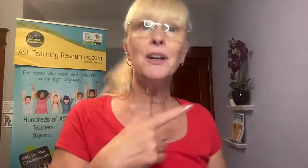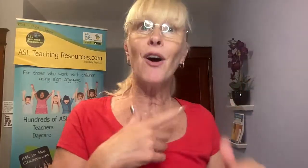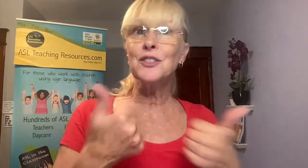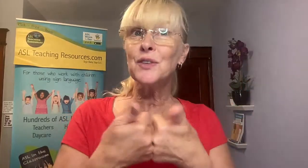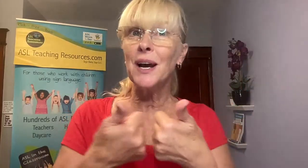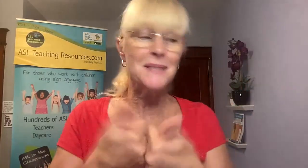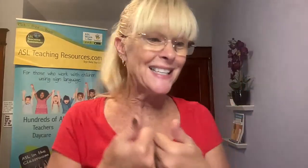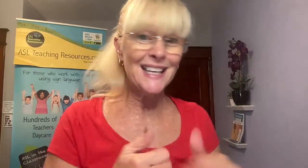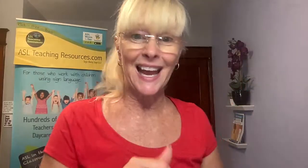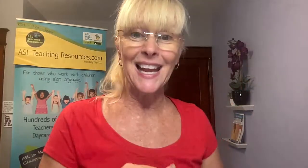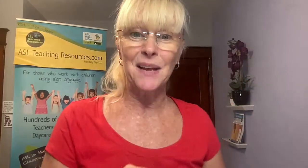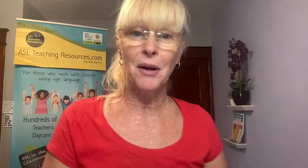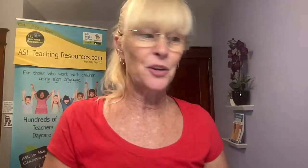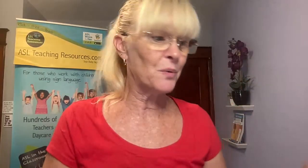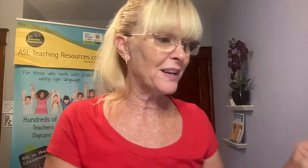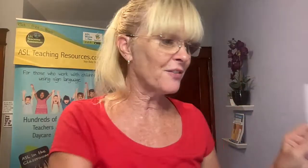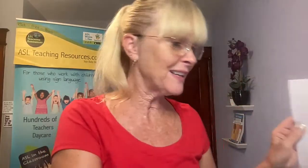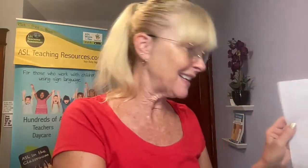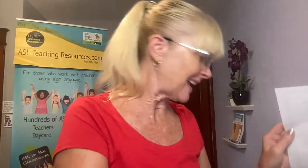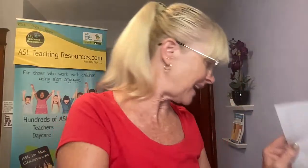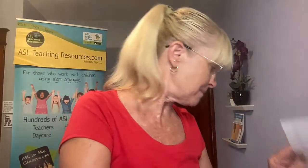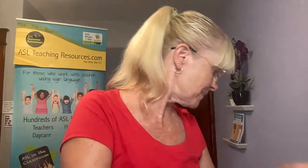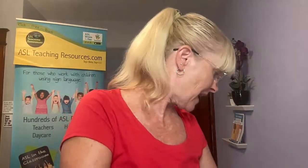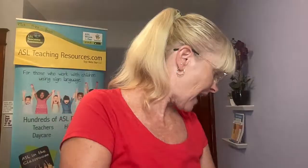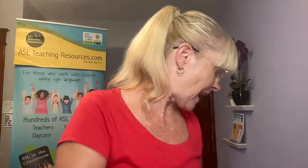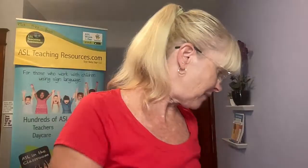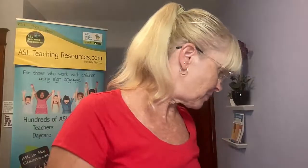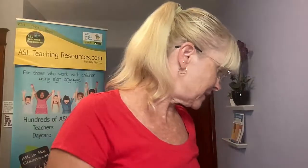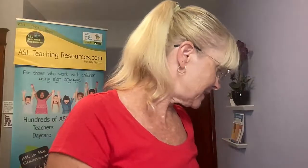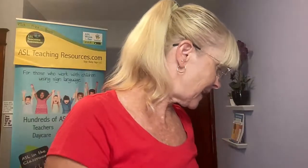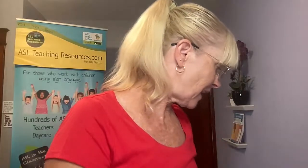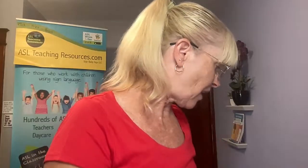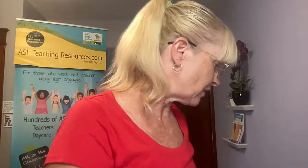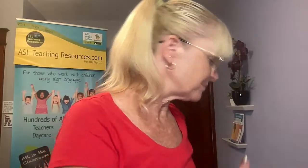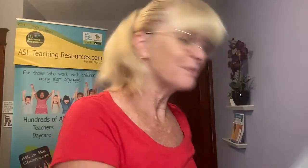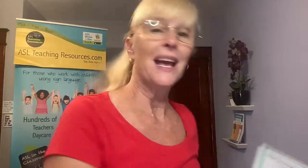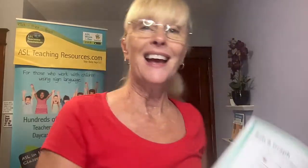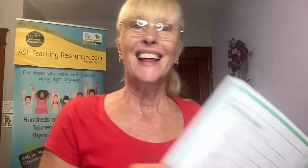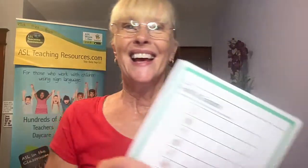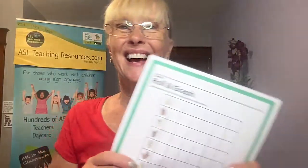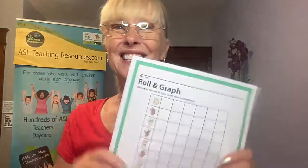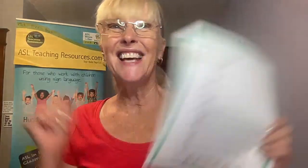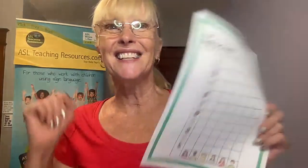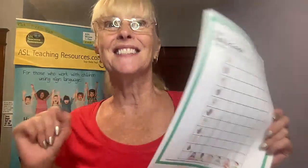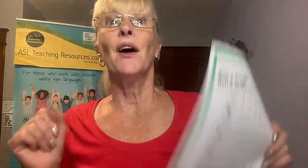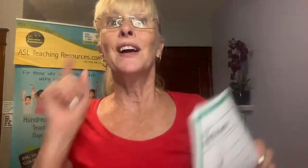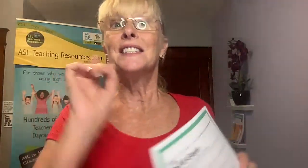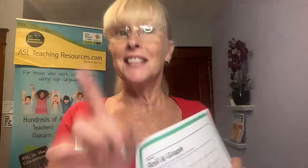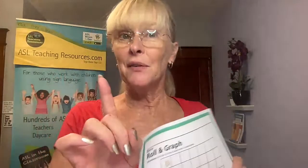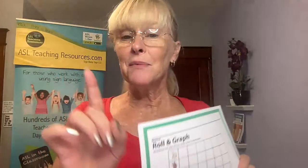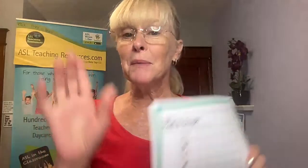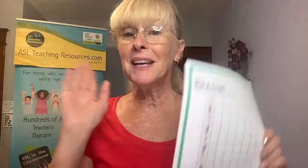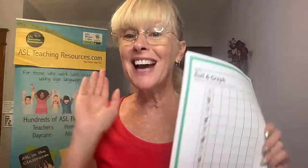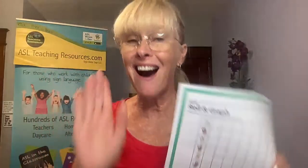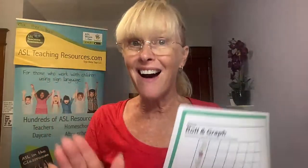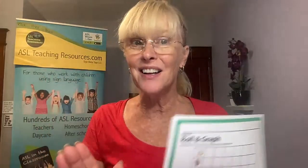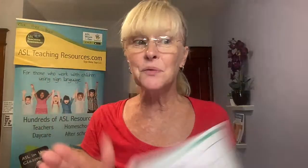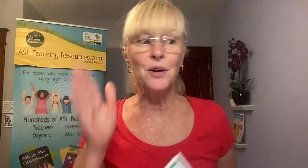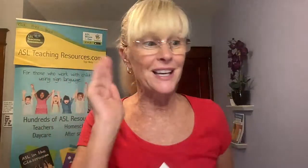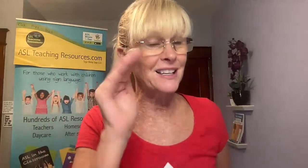also comes the game. Are you ready for the game? I have printed that out. Yes. All right. Stay with me because we're getting to